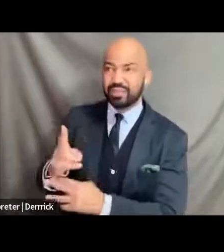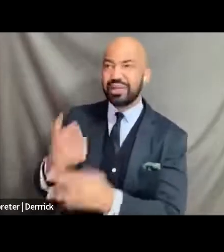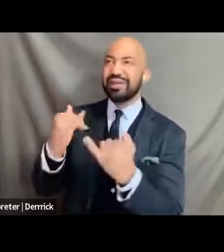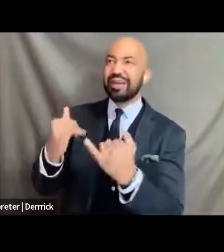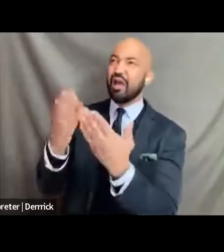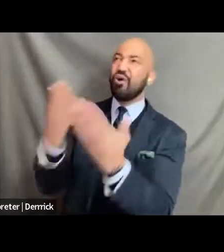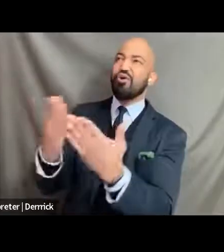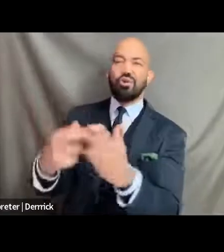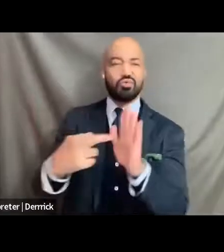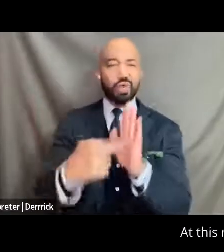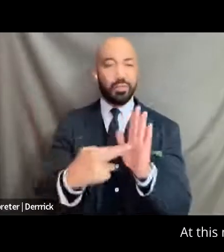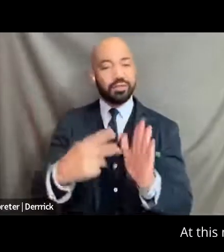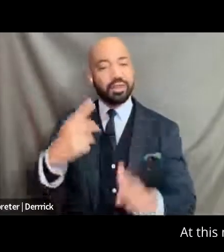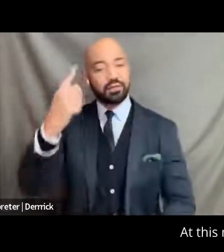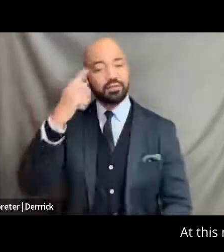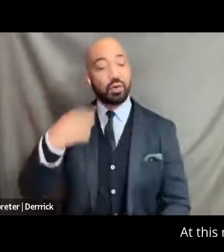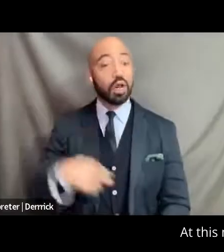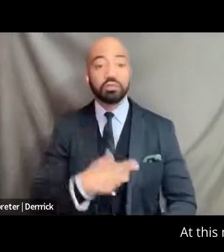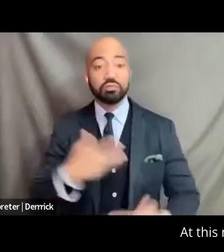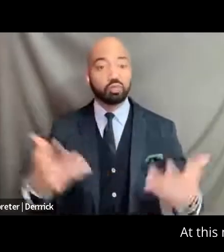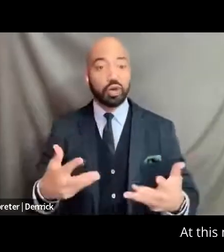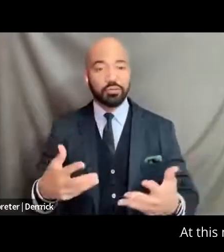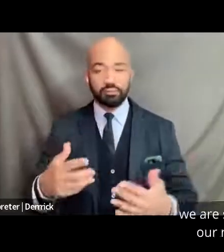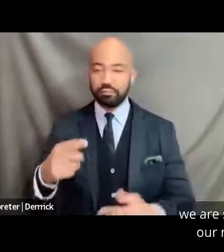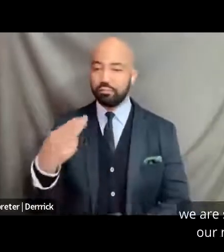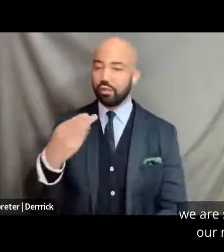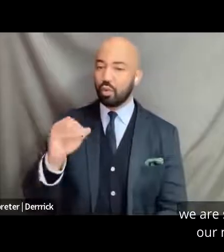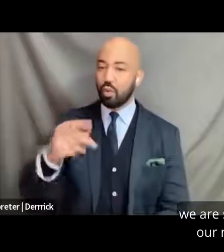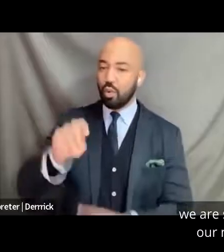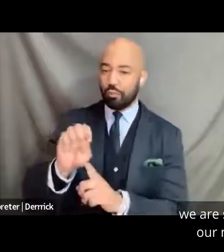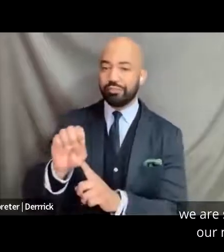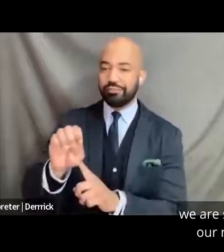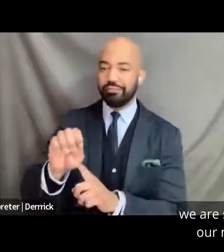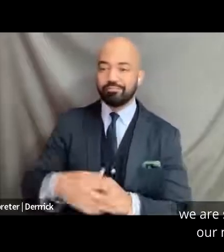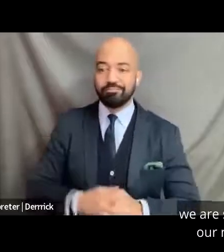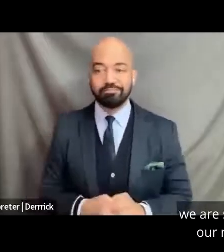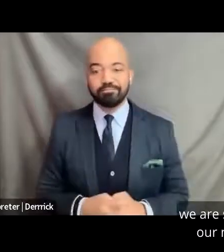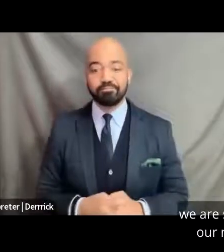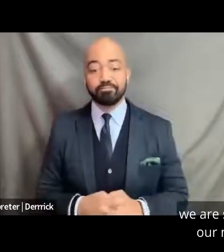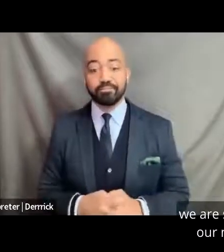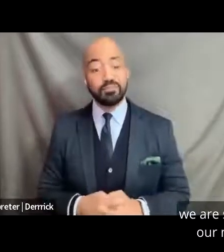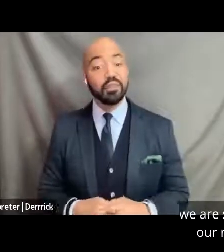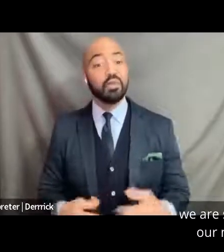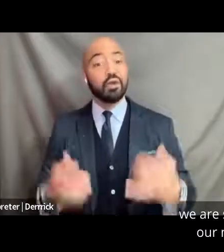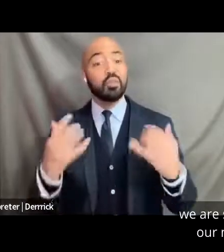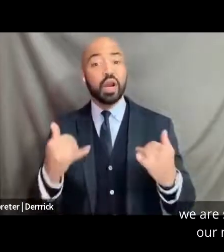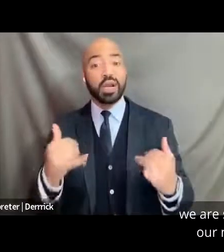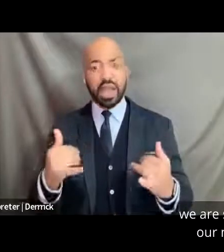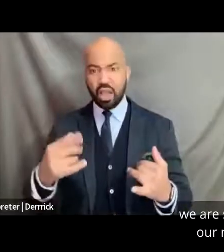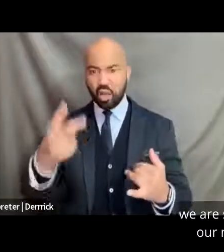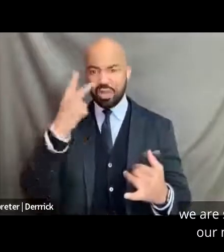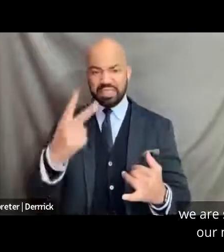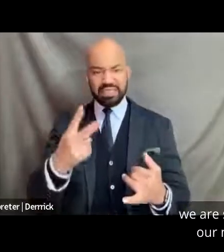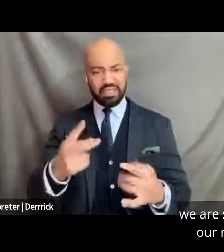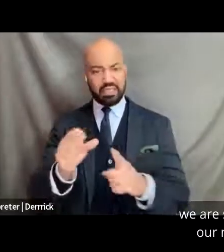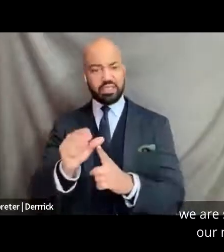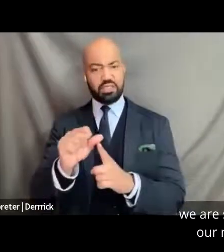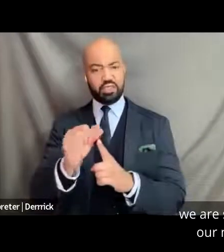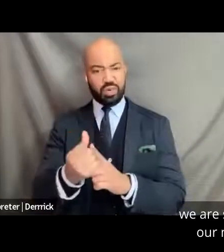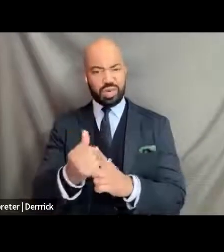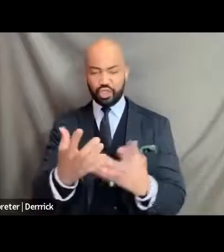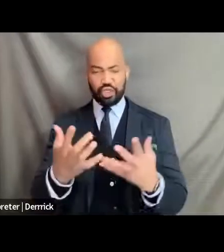this at that at this moment at this juncture we are seeing an impasse where